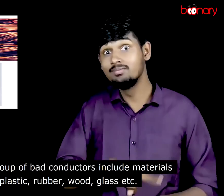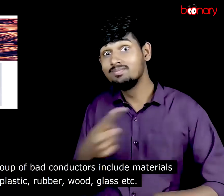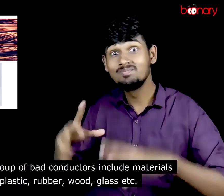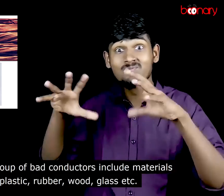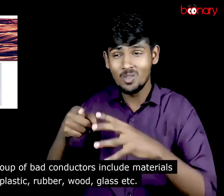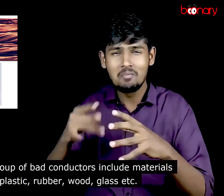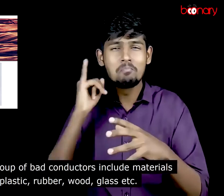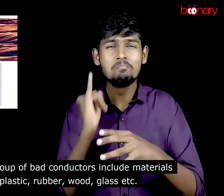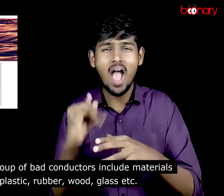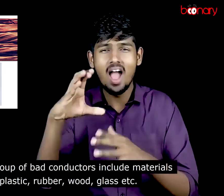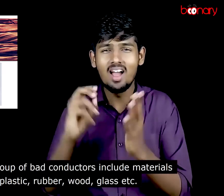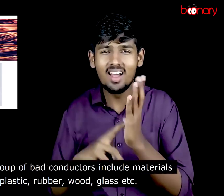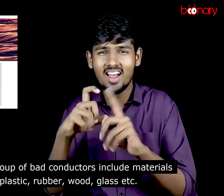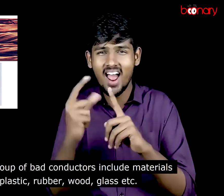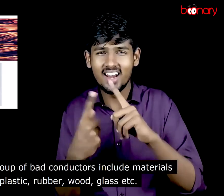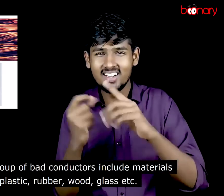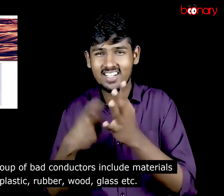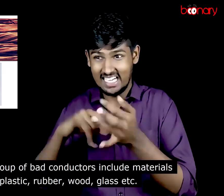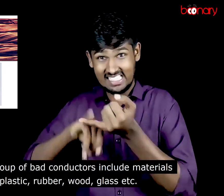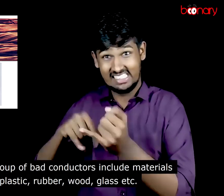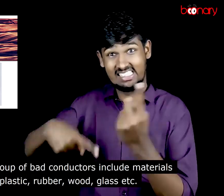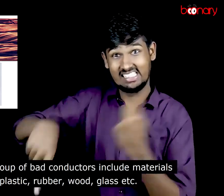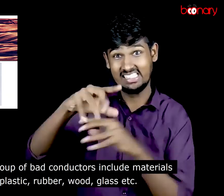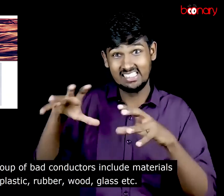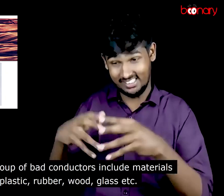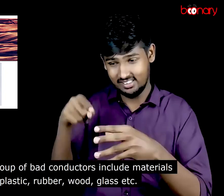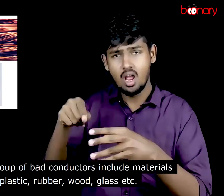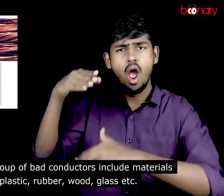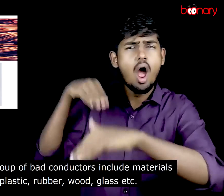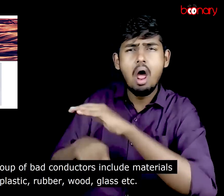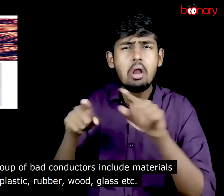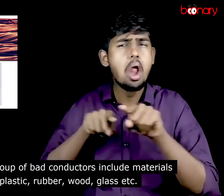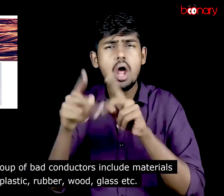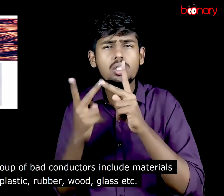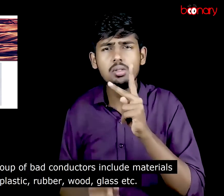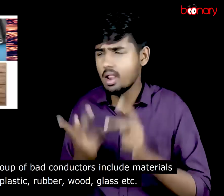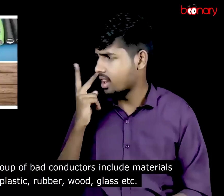The other group of bad conductors include materials like